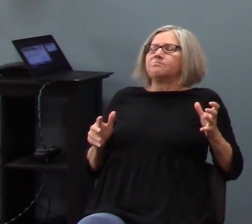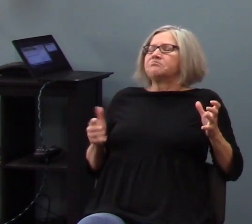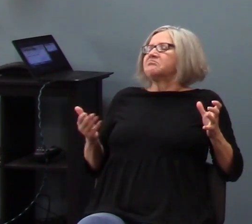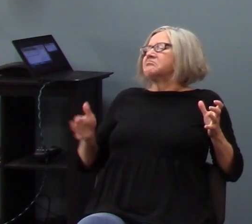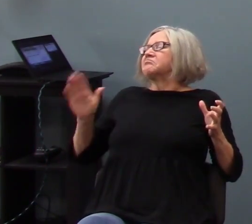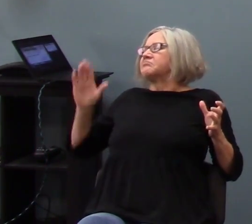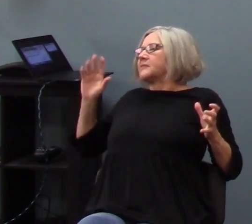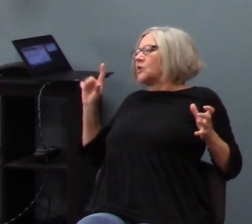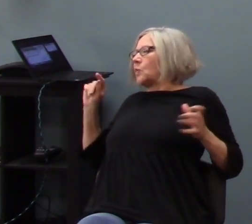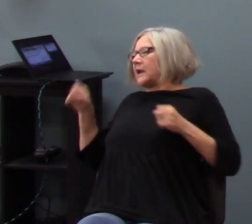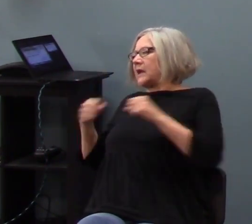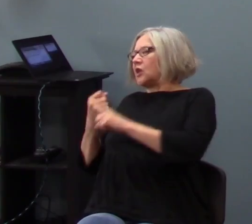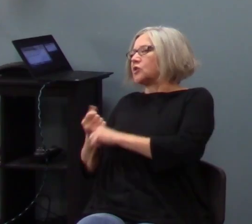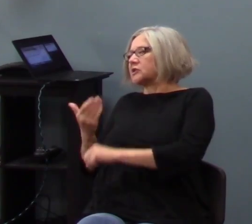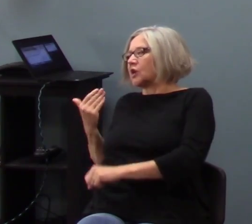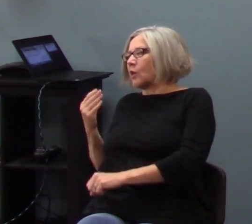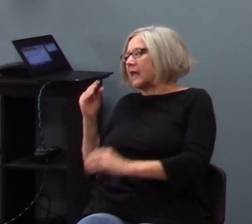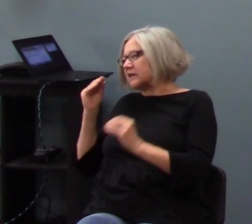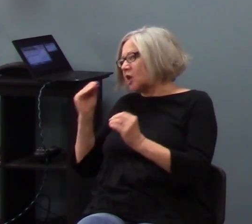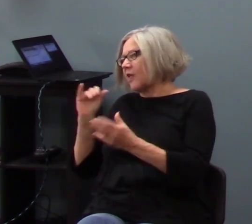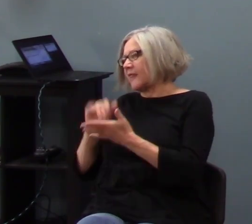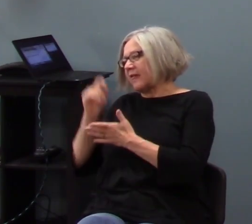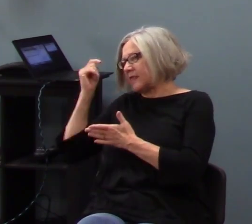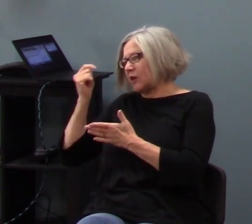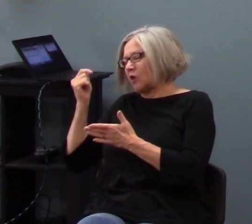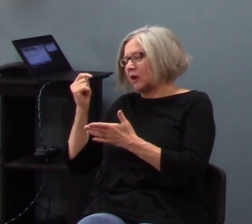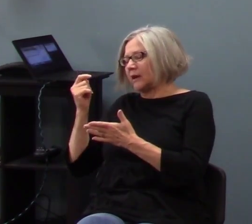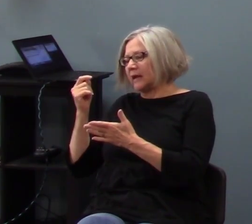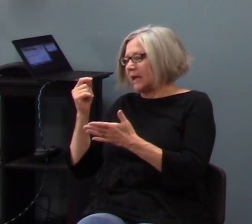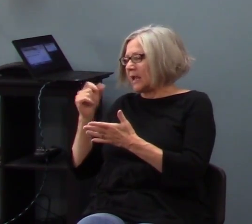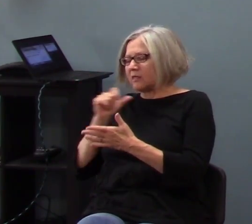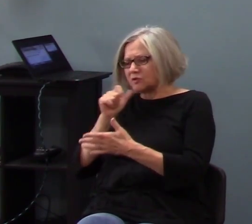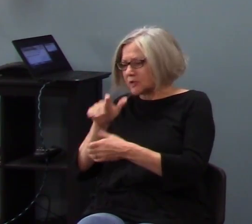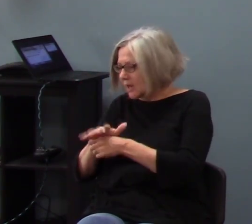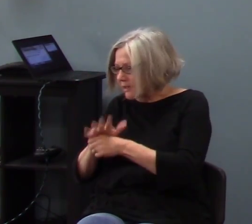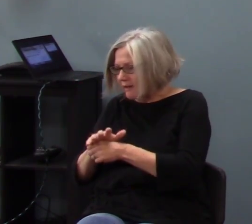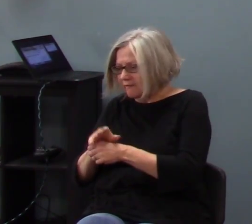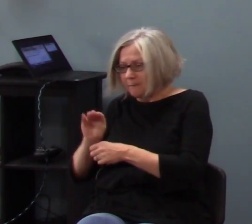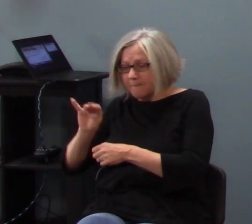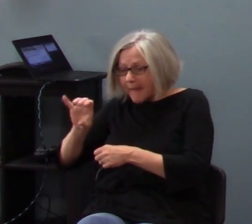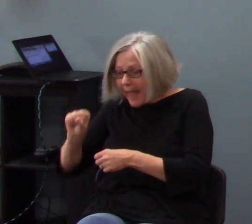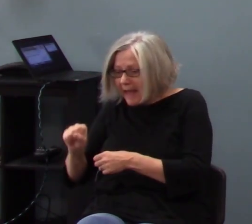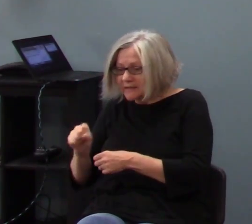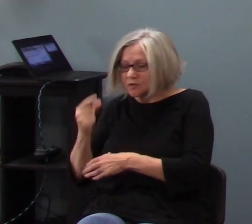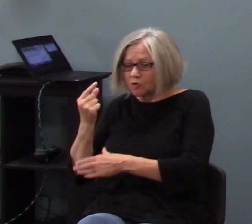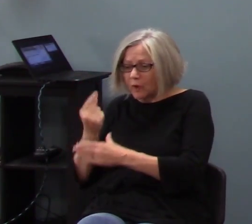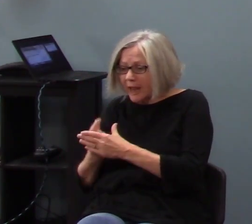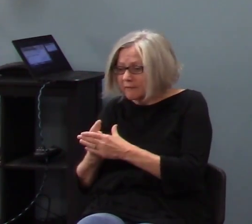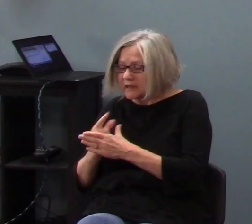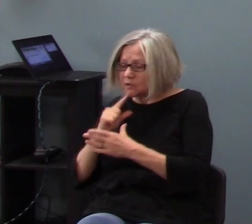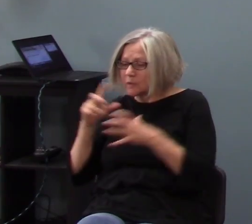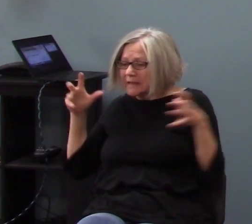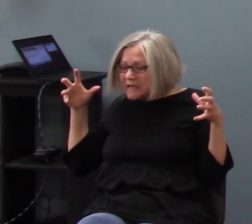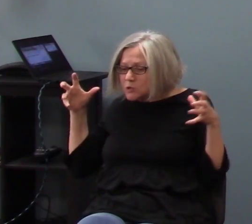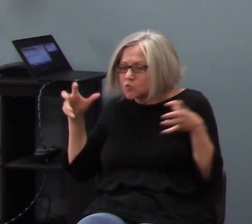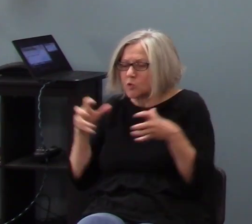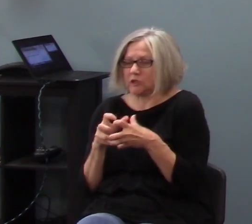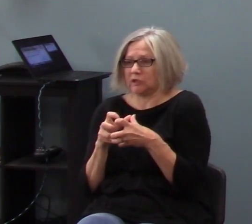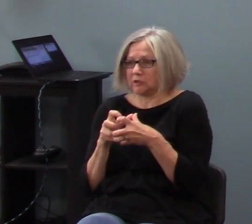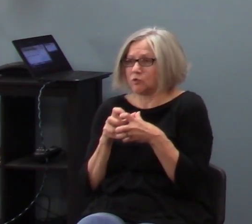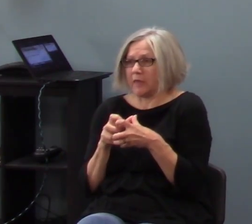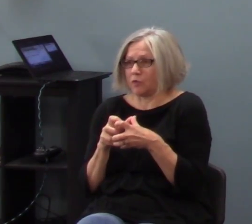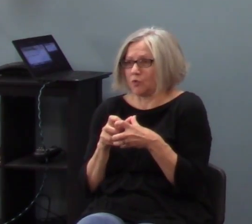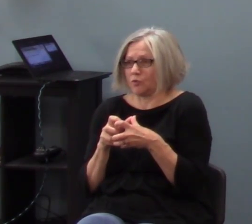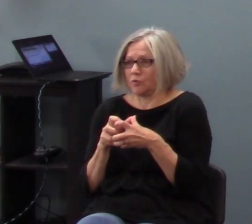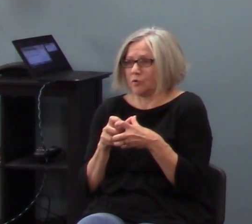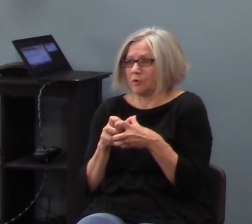the main theory, and they realized that just doesn't make sense. There isn't enough mass or gravity in the universe to crunch it back together. And